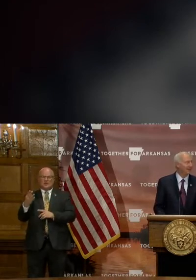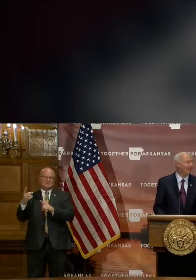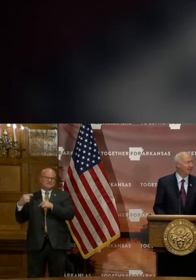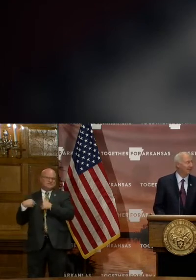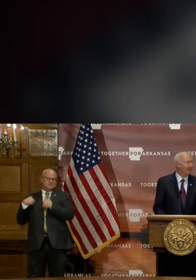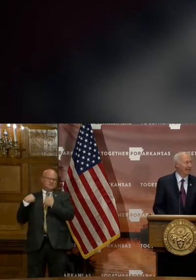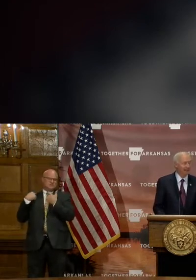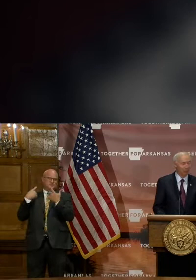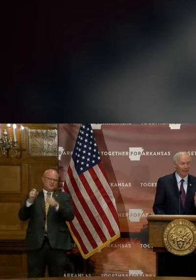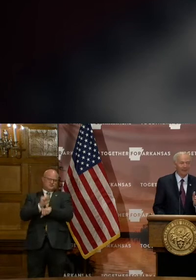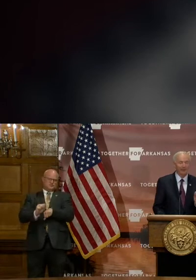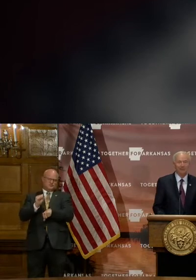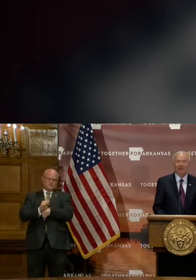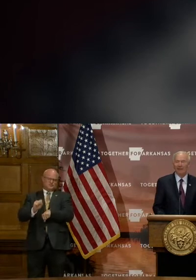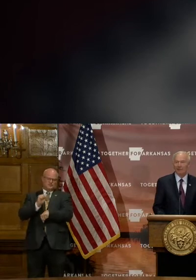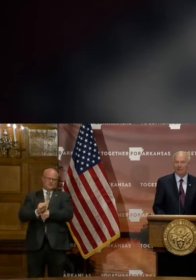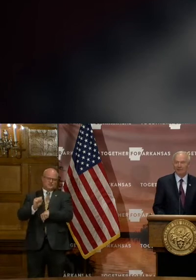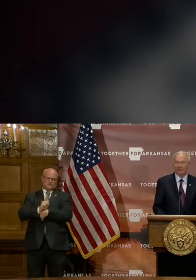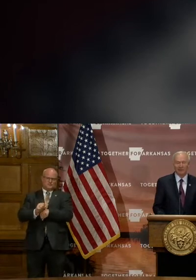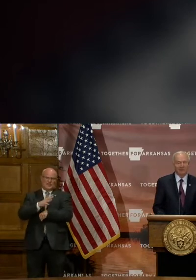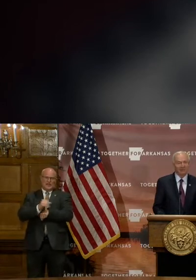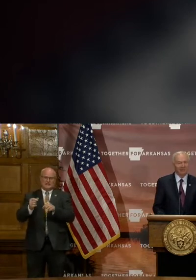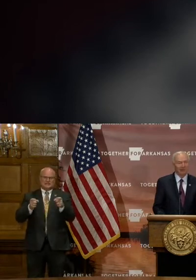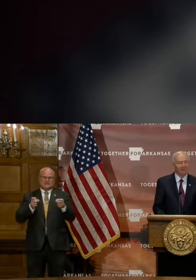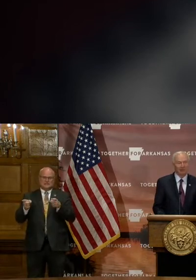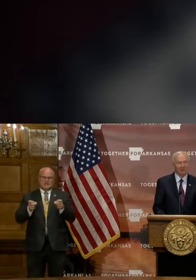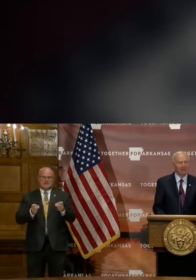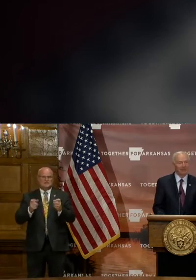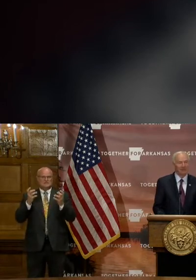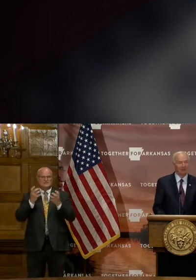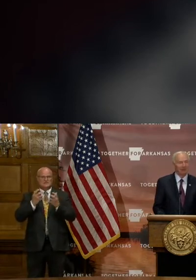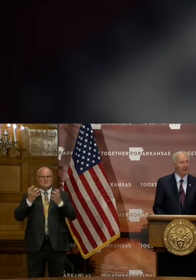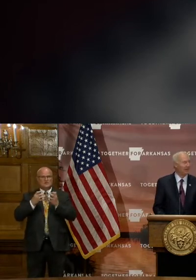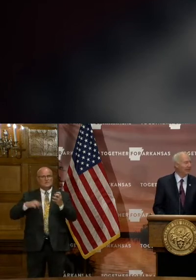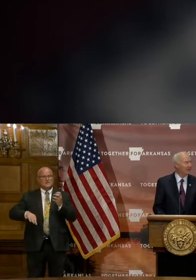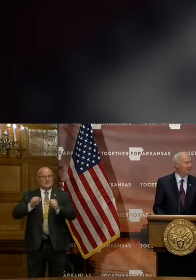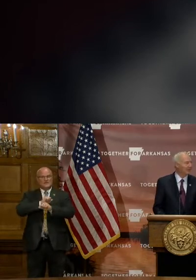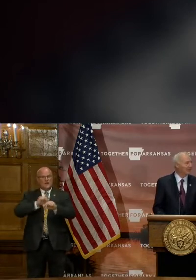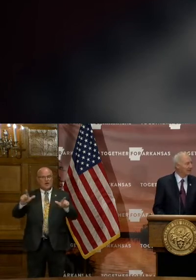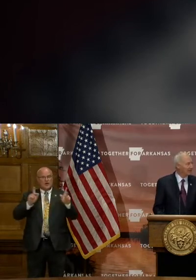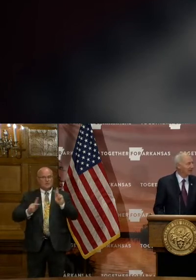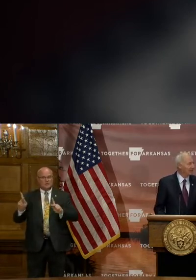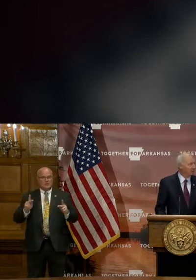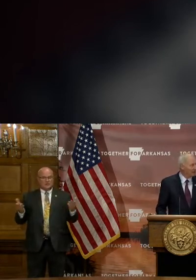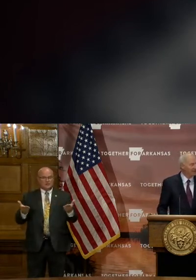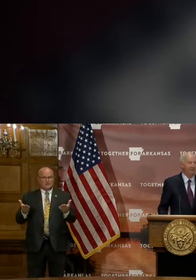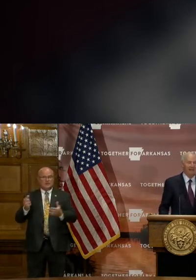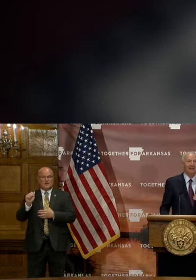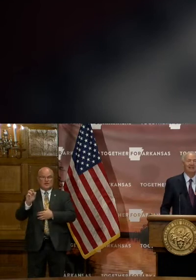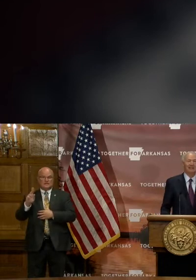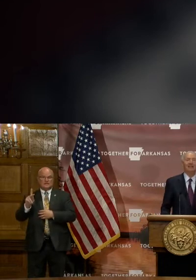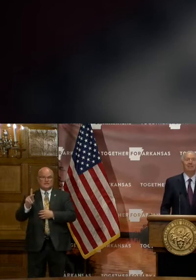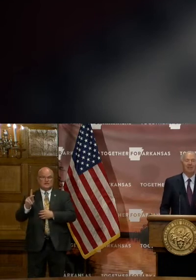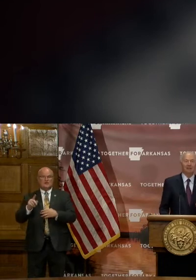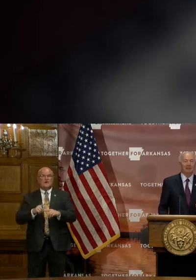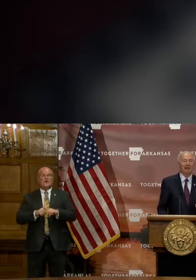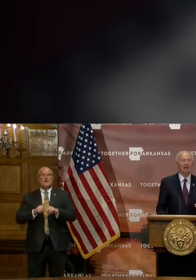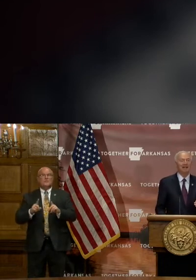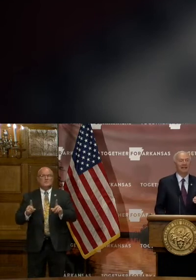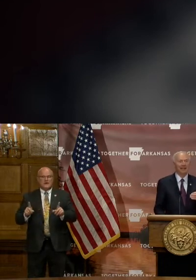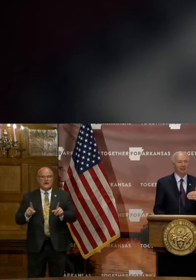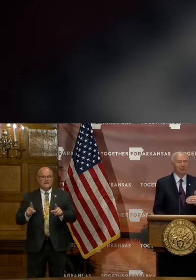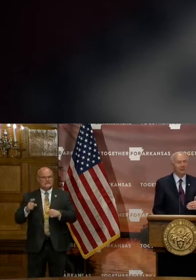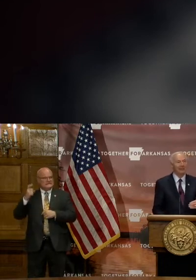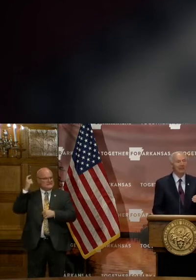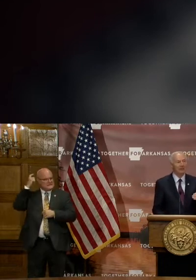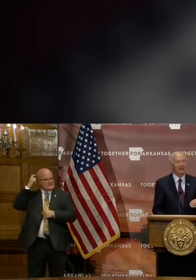of time. And the way they're managing this is a great benefit to all our Kansans. But we have got to keep them in